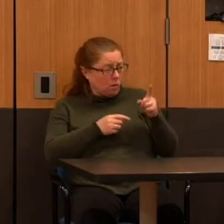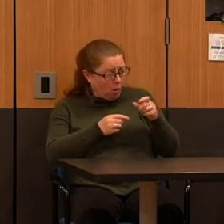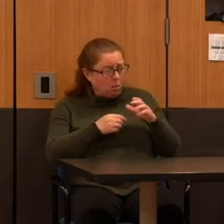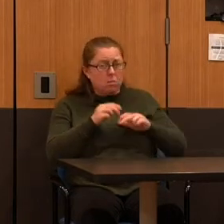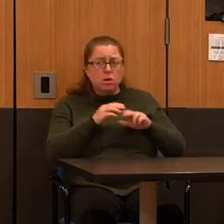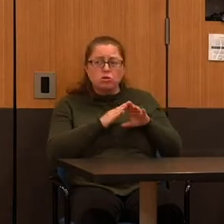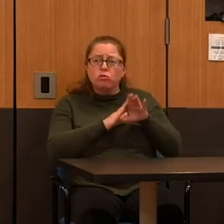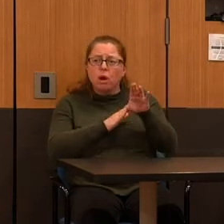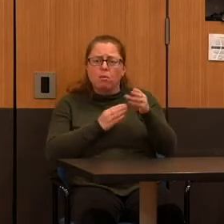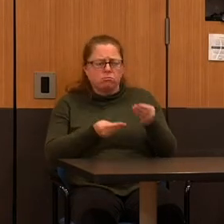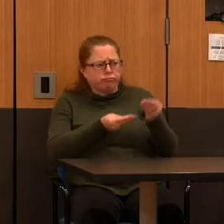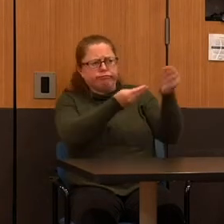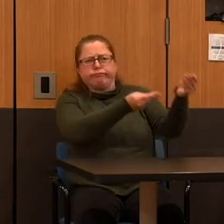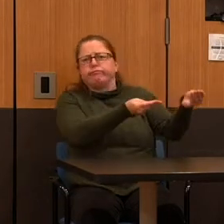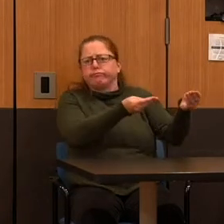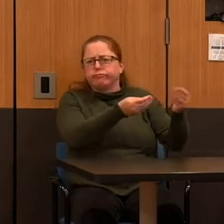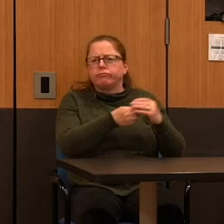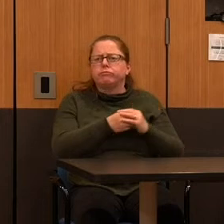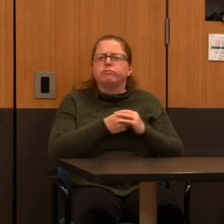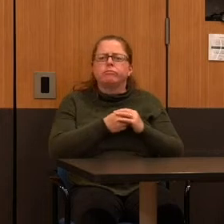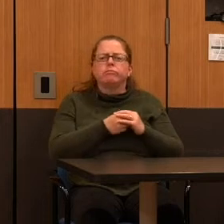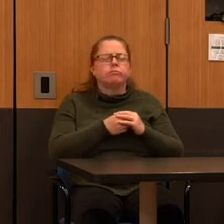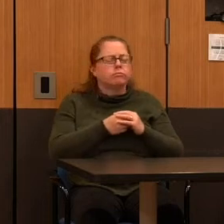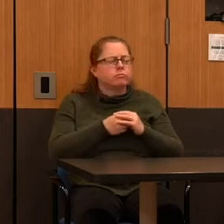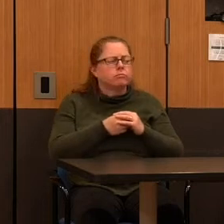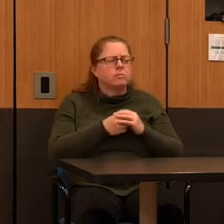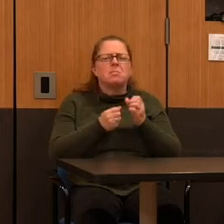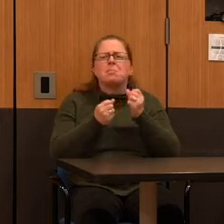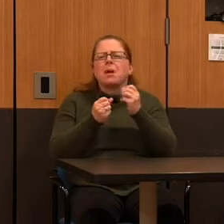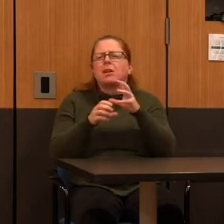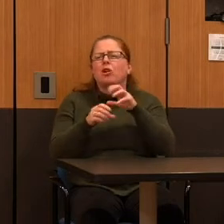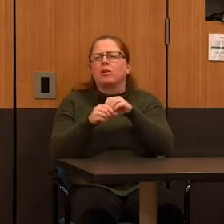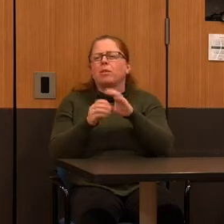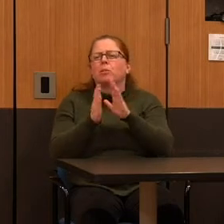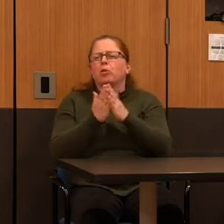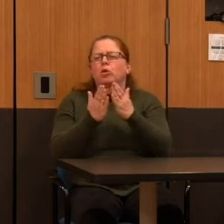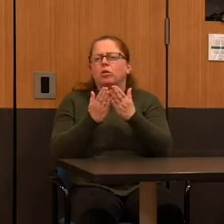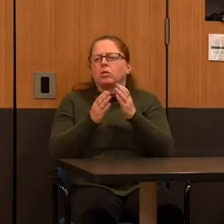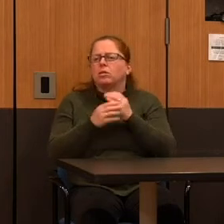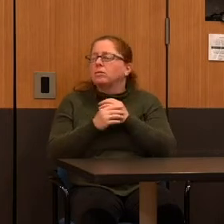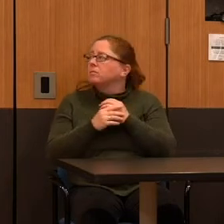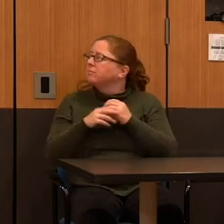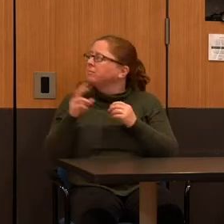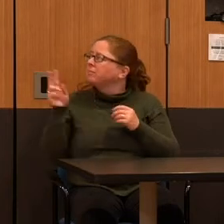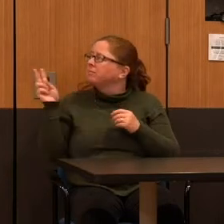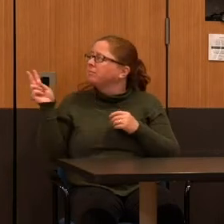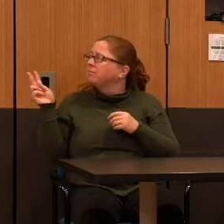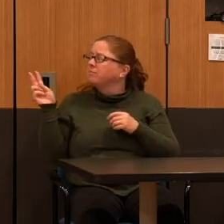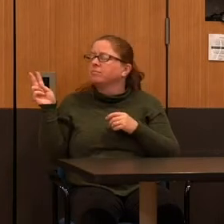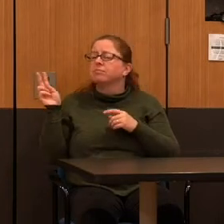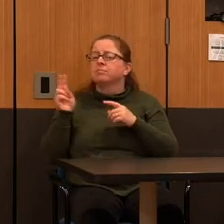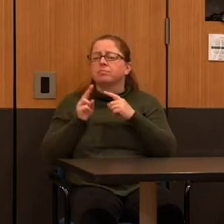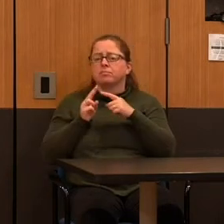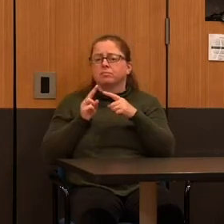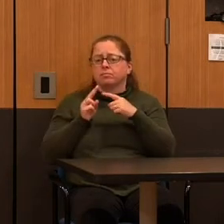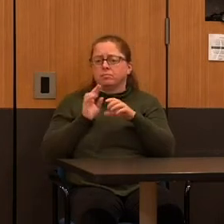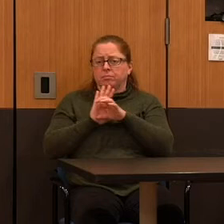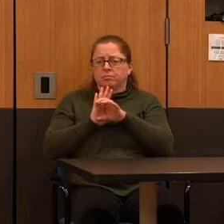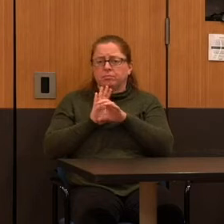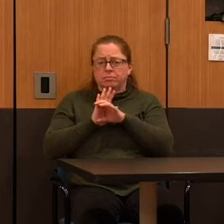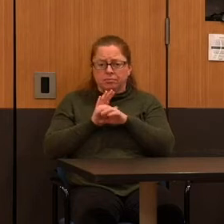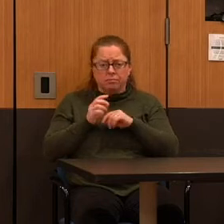ramp. And quite a lot of these are documented in the book. So for example, these two photographs, one of